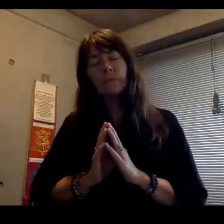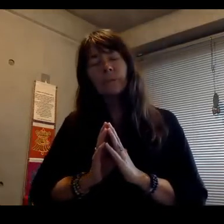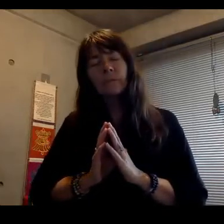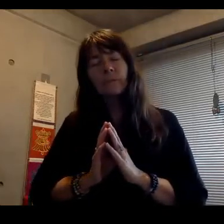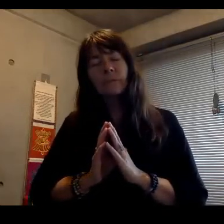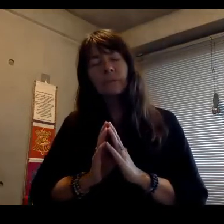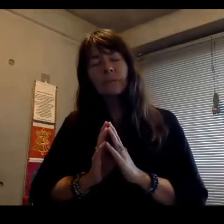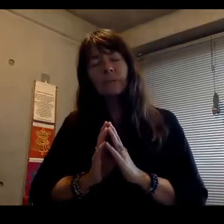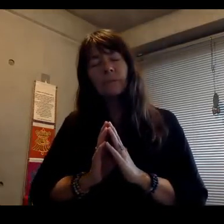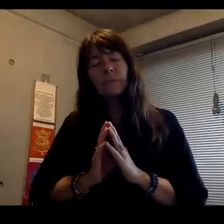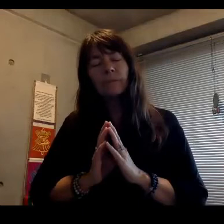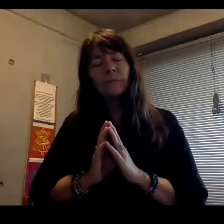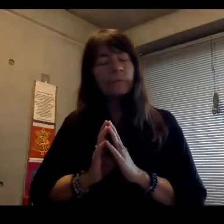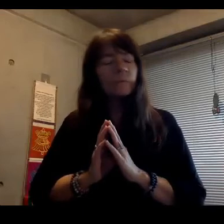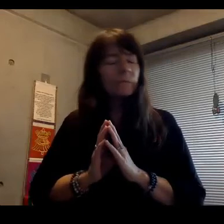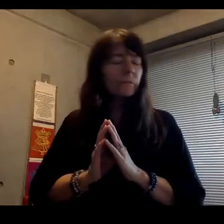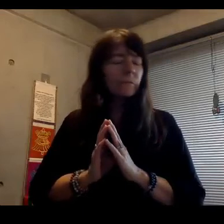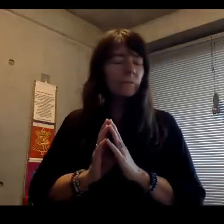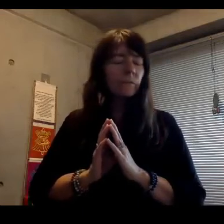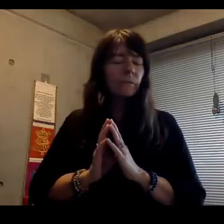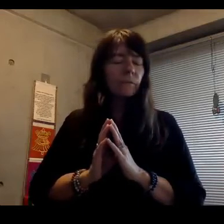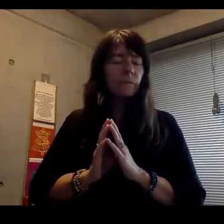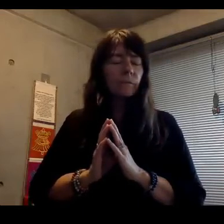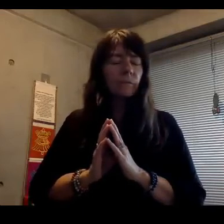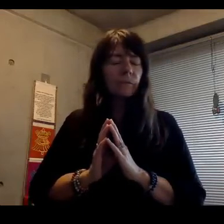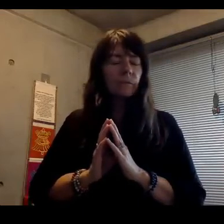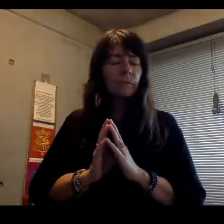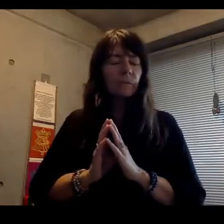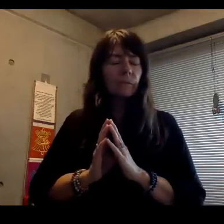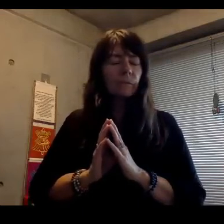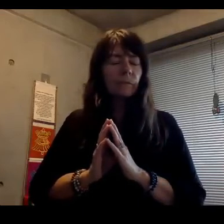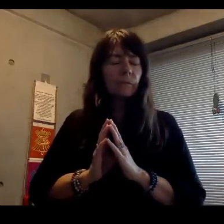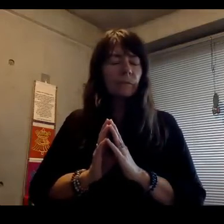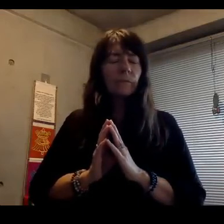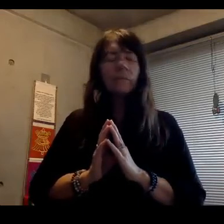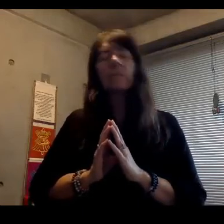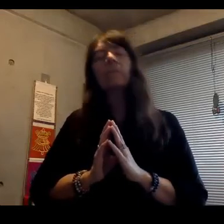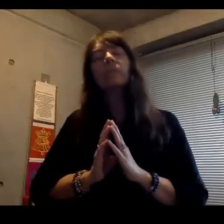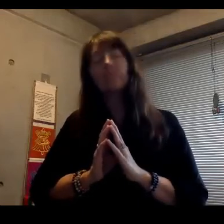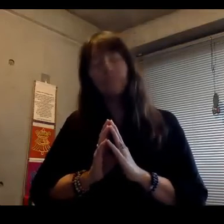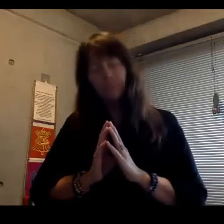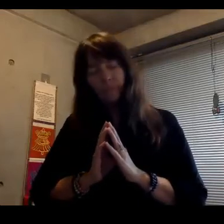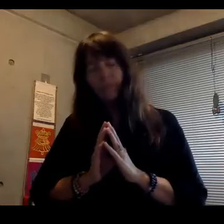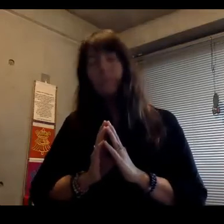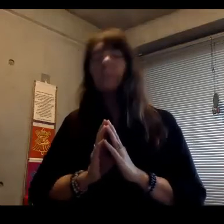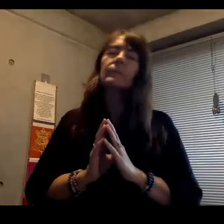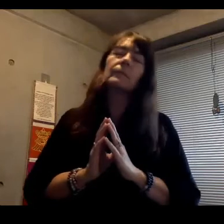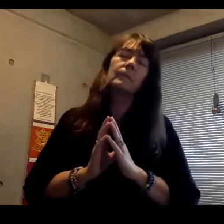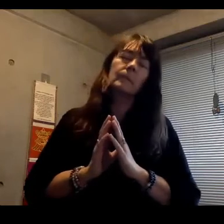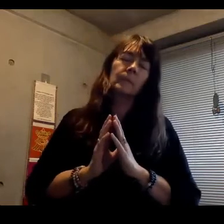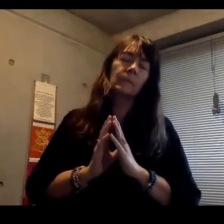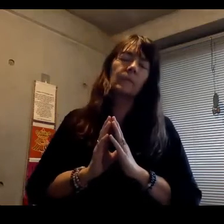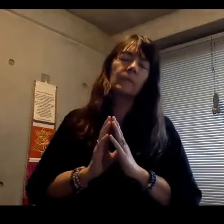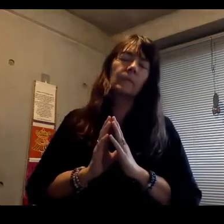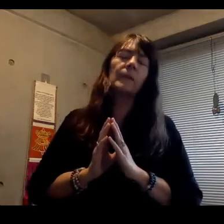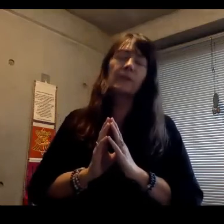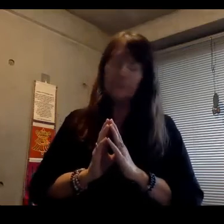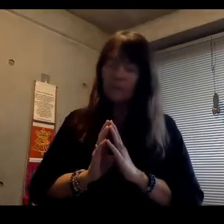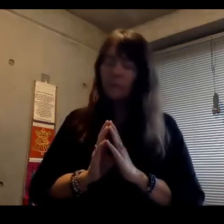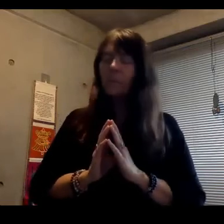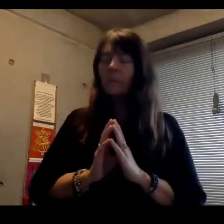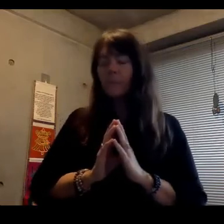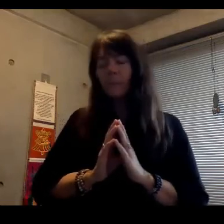I was trying to relate that. I guess I'm trying to relate the perception of fear or the perception of a threat